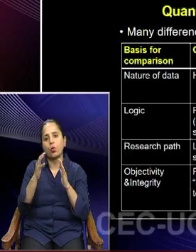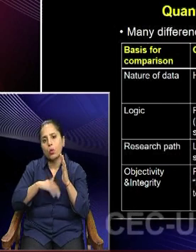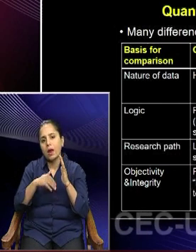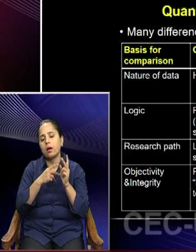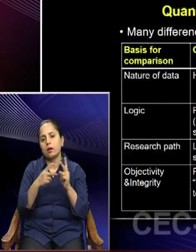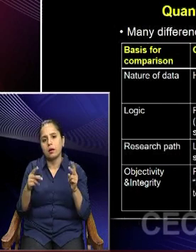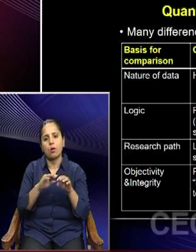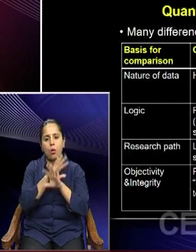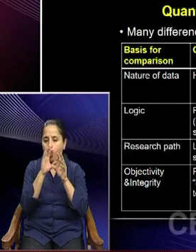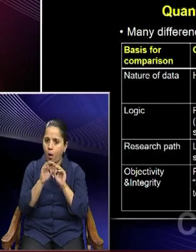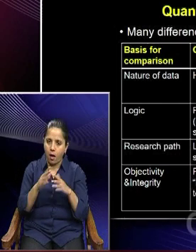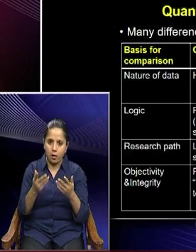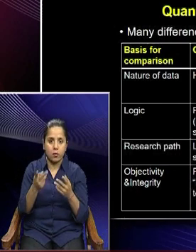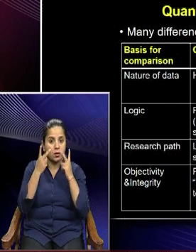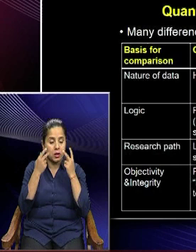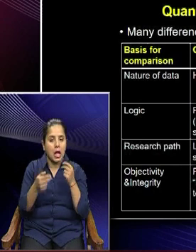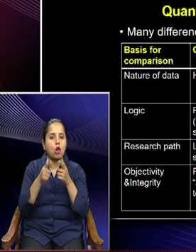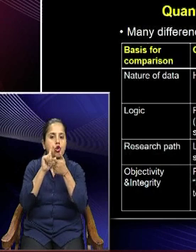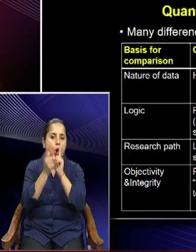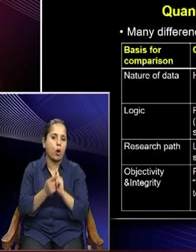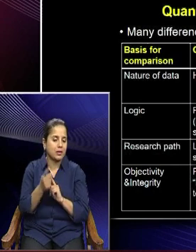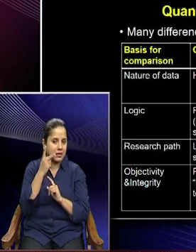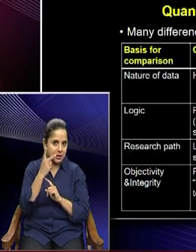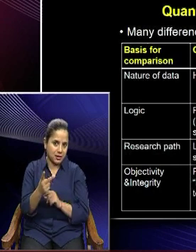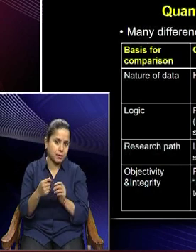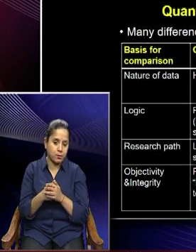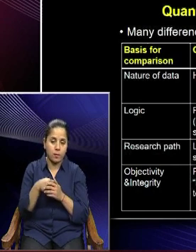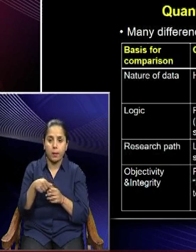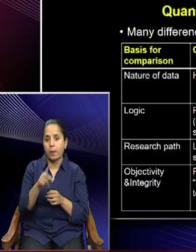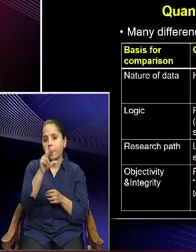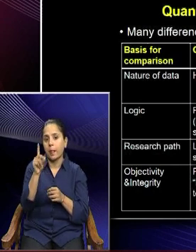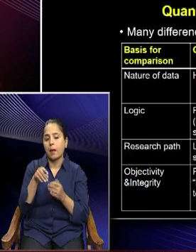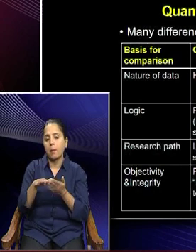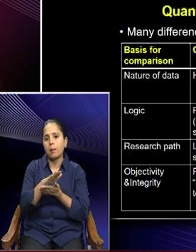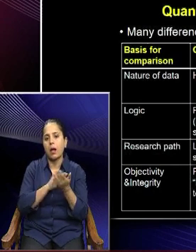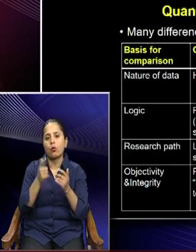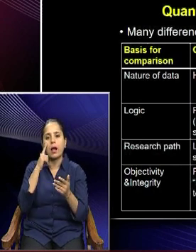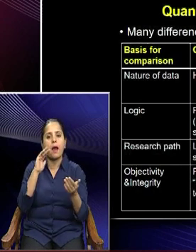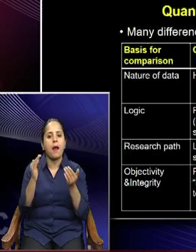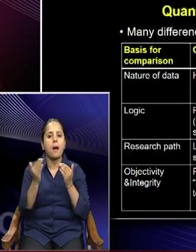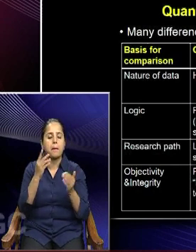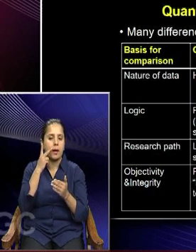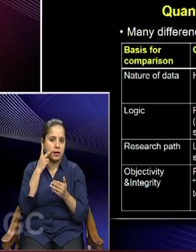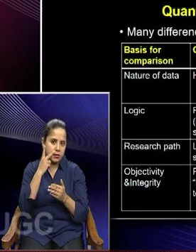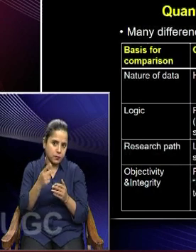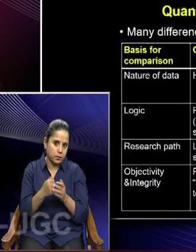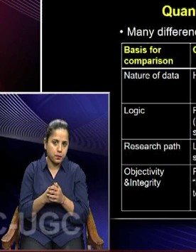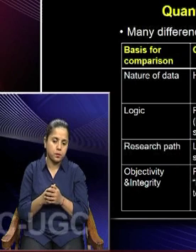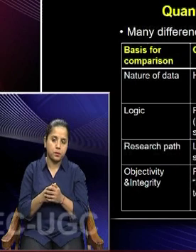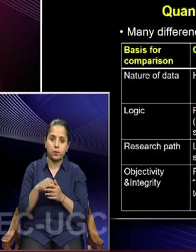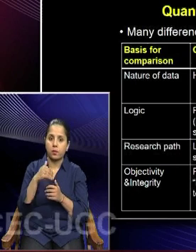etc. If we look at the logic, then the second basis of comparison, then we see that